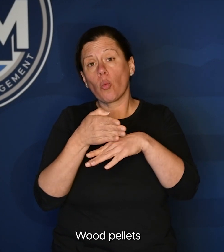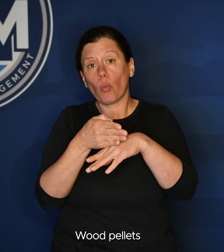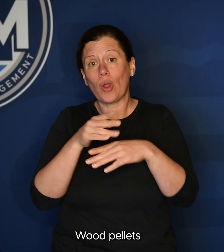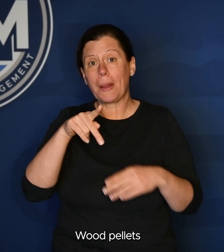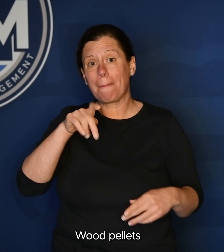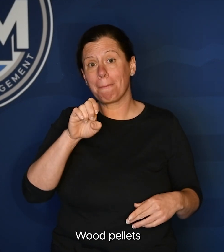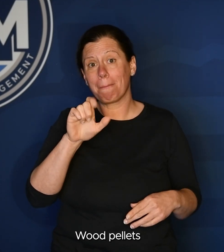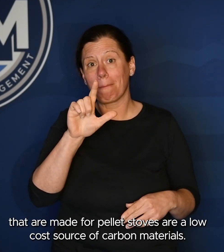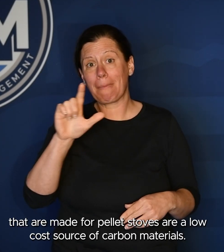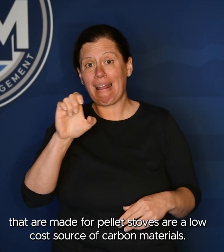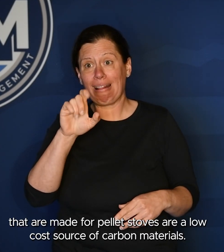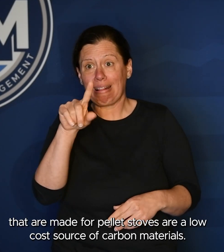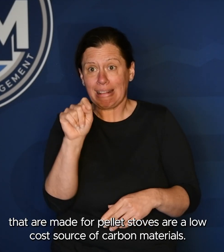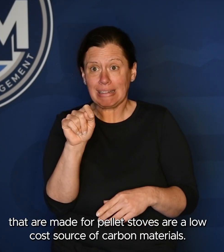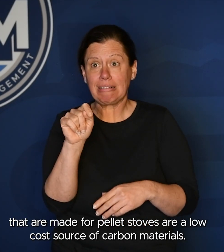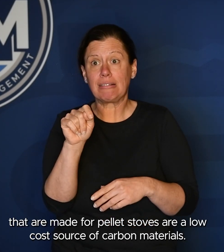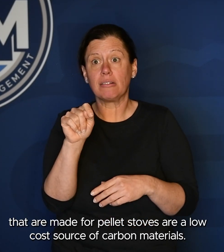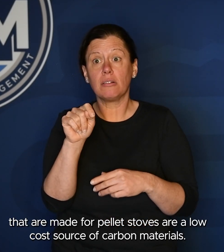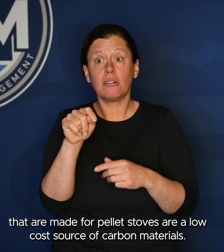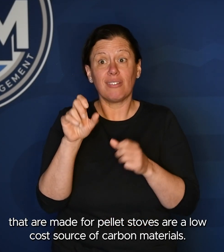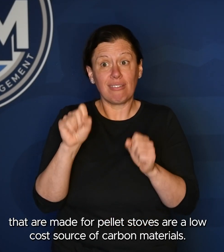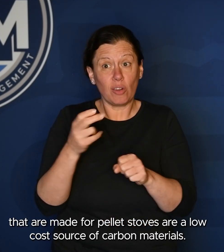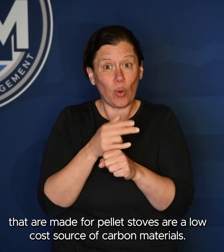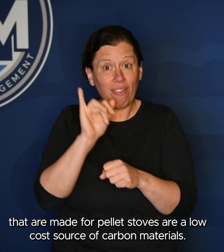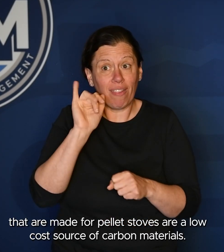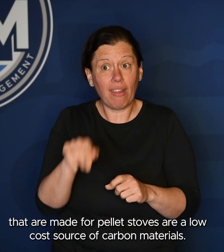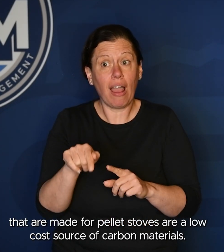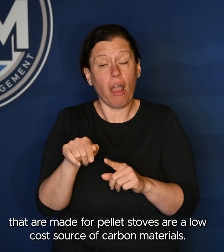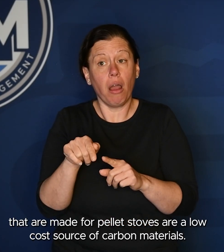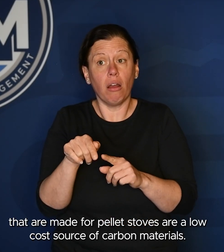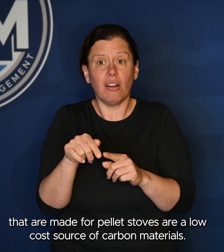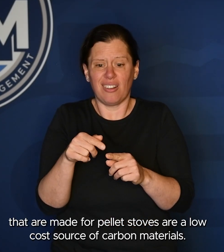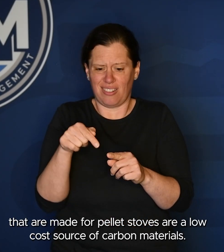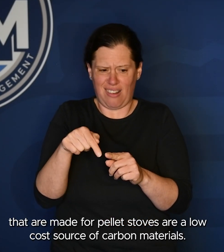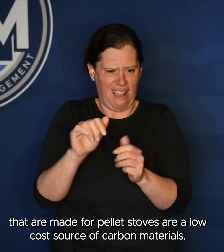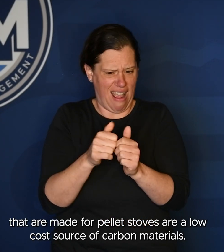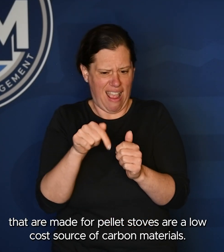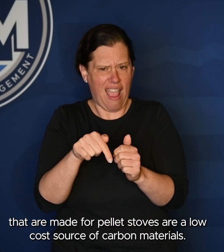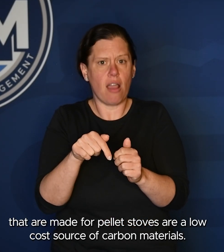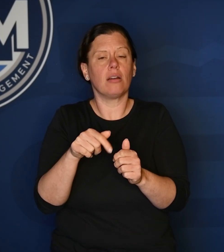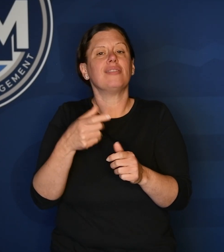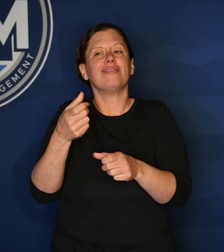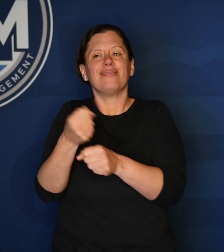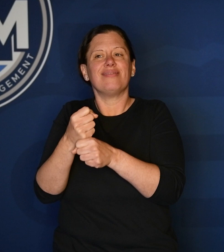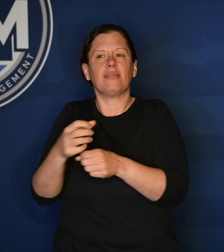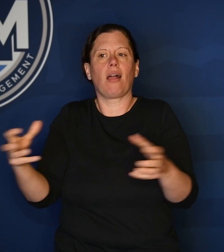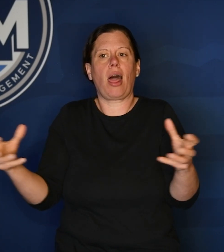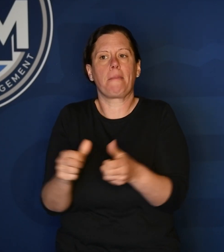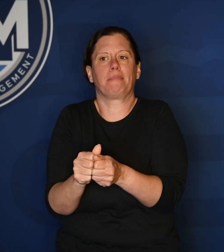Wood pellets that are made for pellet stoves are a low-cost source of carbon materials.